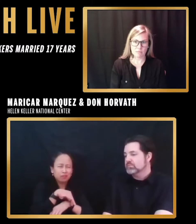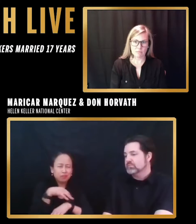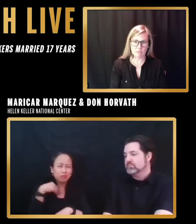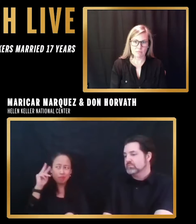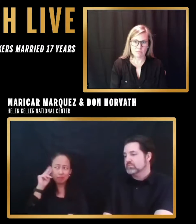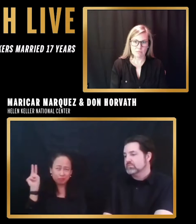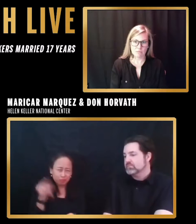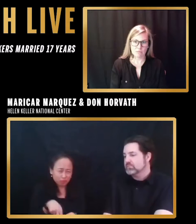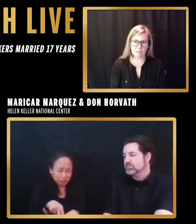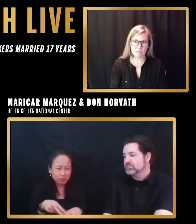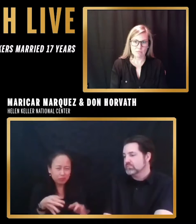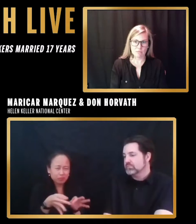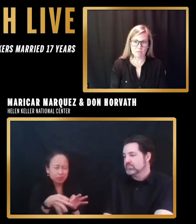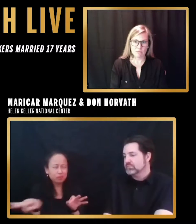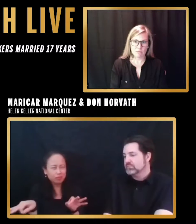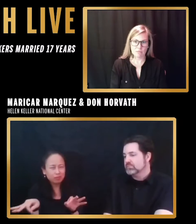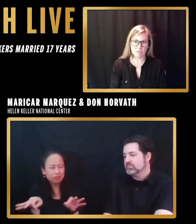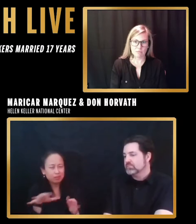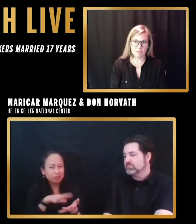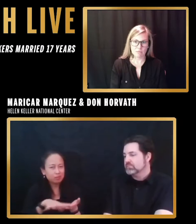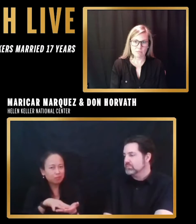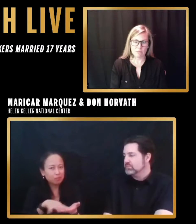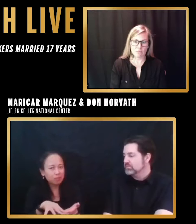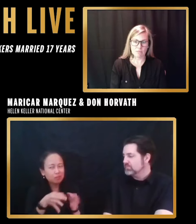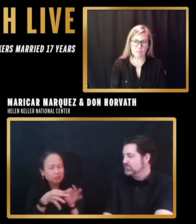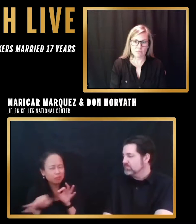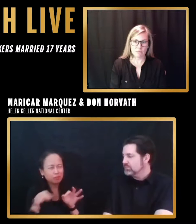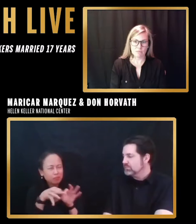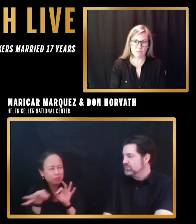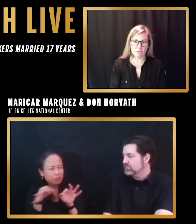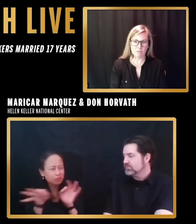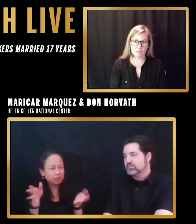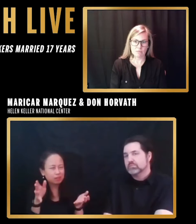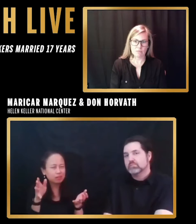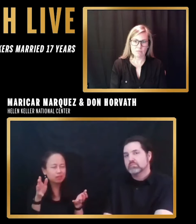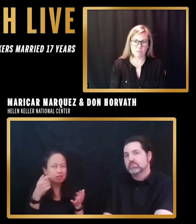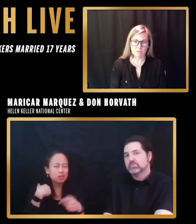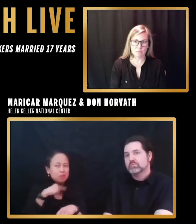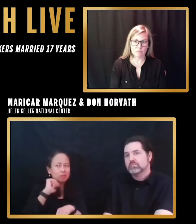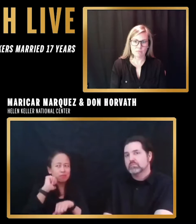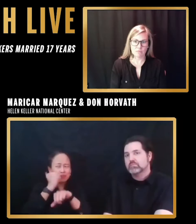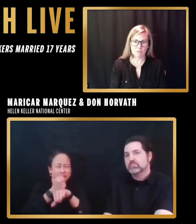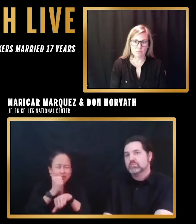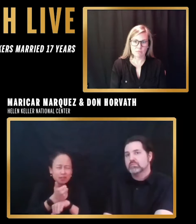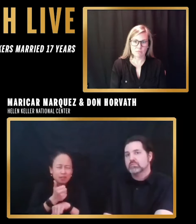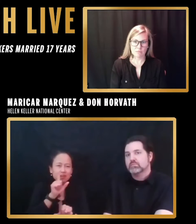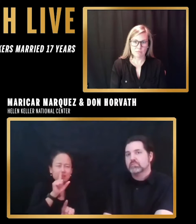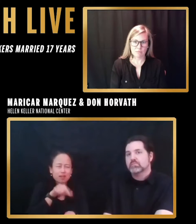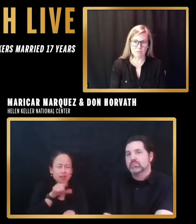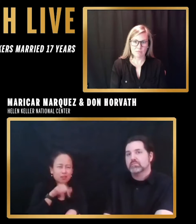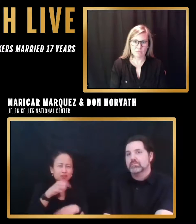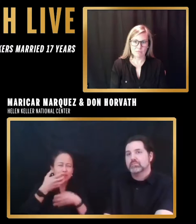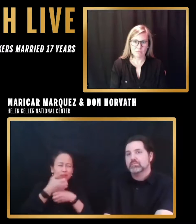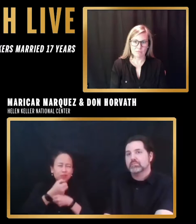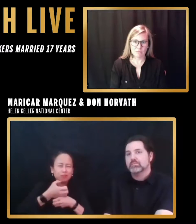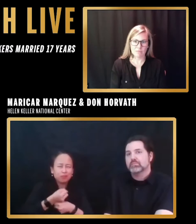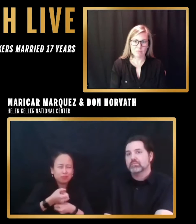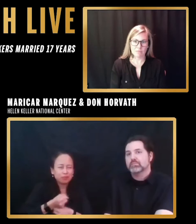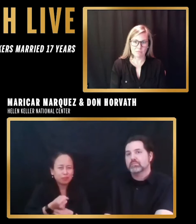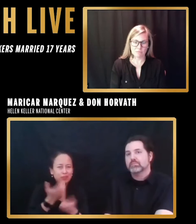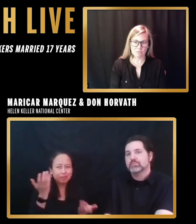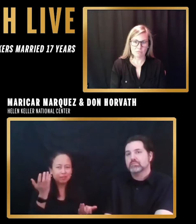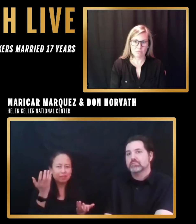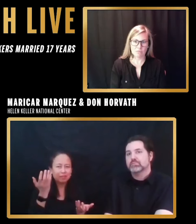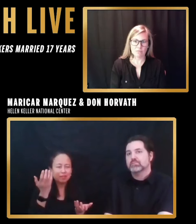about. And I also have a Fitbit and an Apple Watch that vibrate when I get an email. So I am alerted that there's an email, I can read